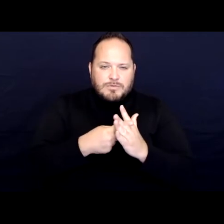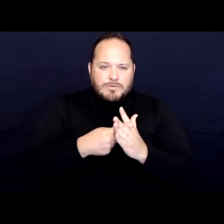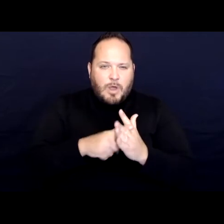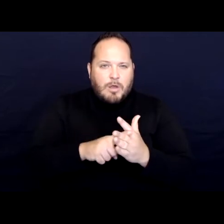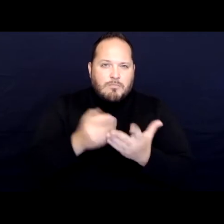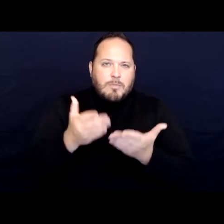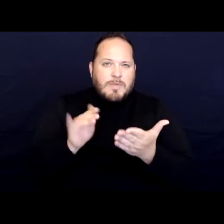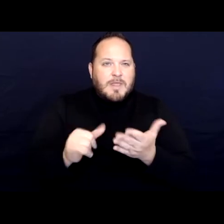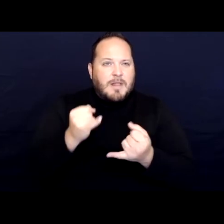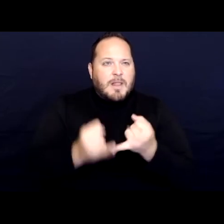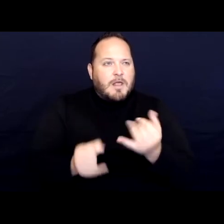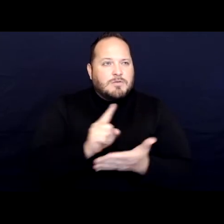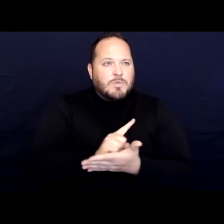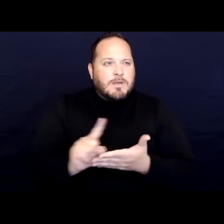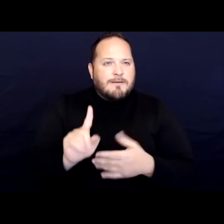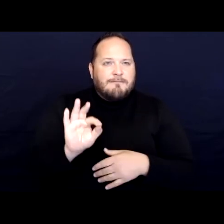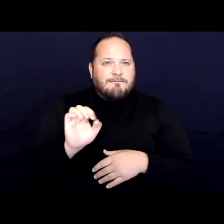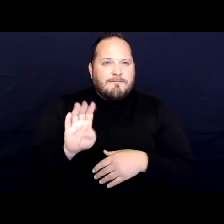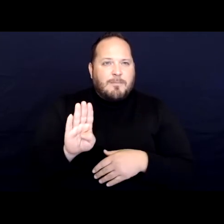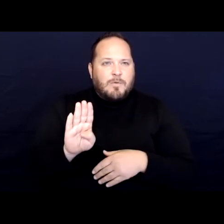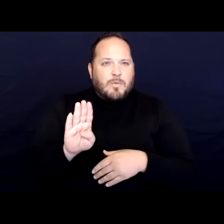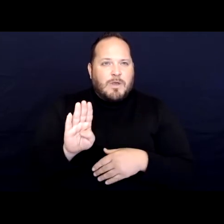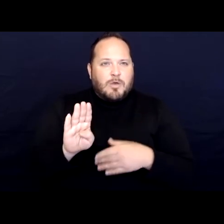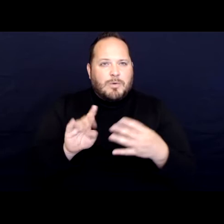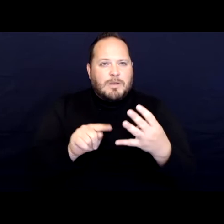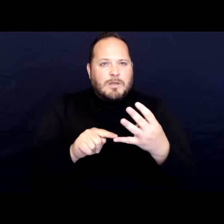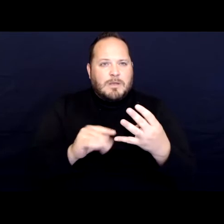February going into March,